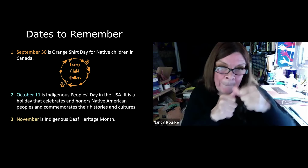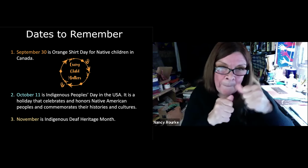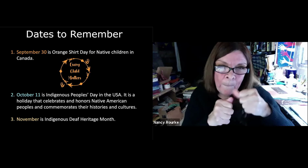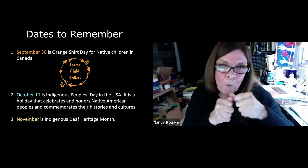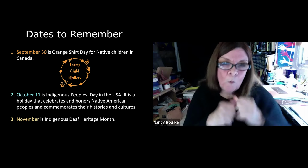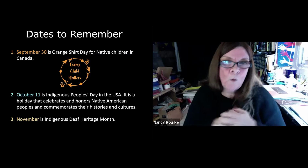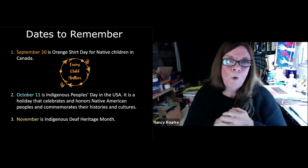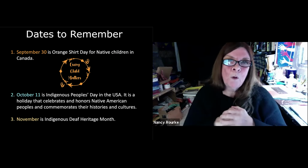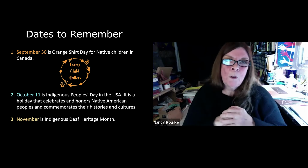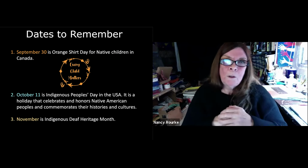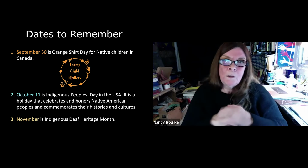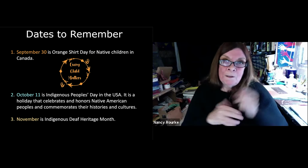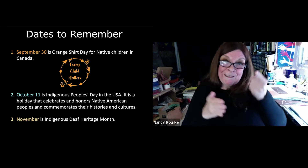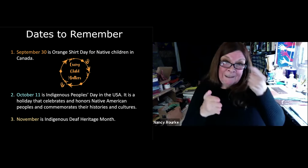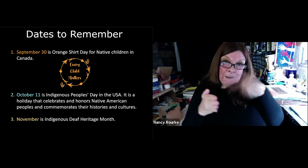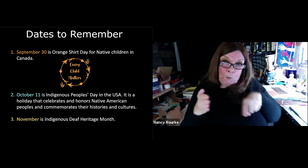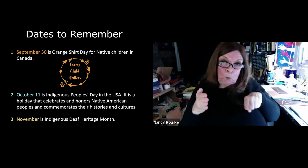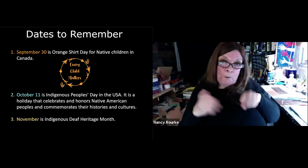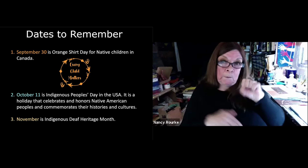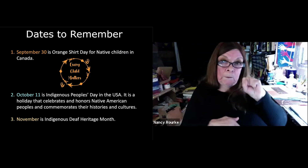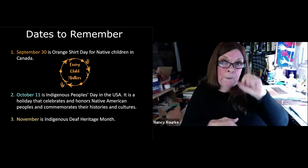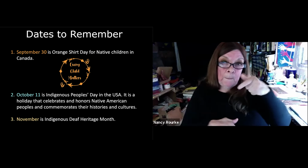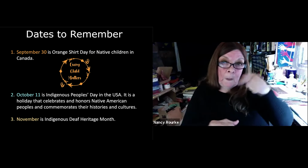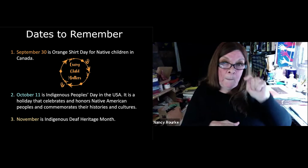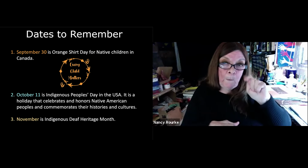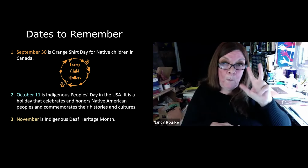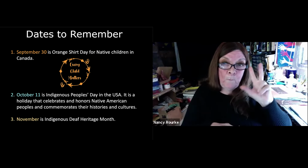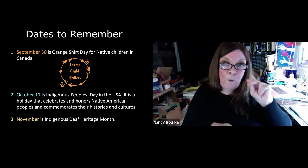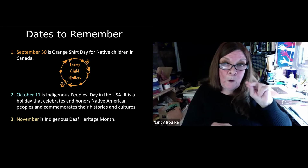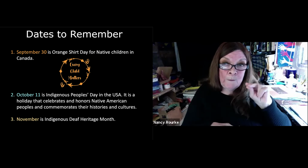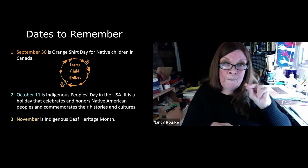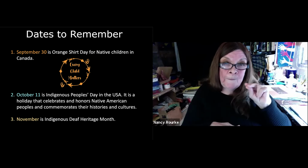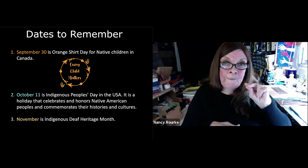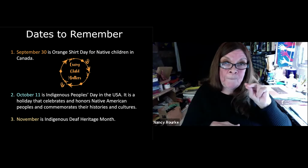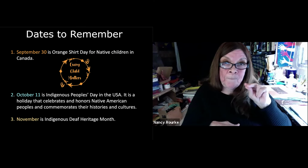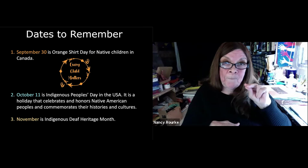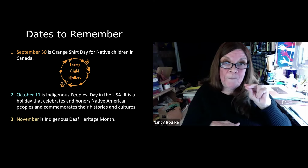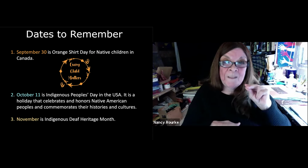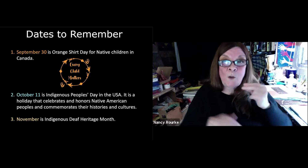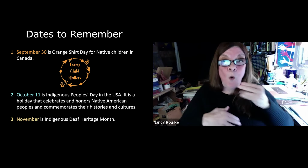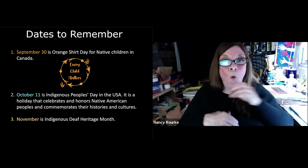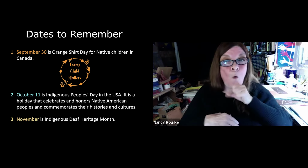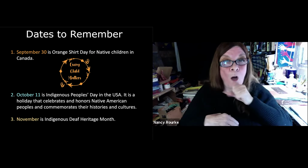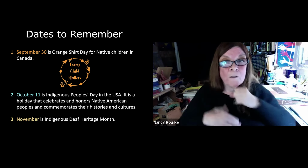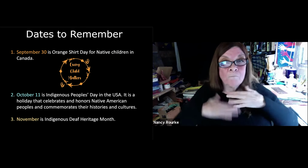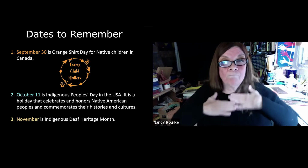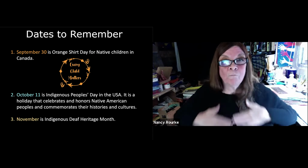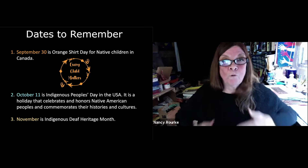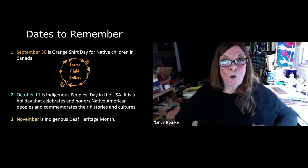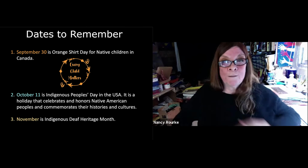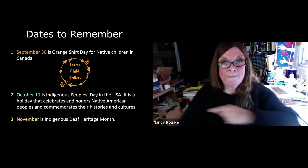Now I'd like to share with you some key dates to remember. Next week, on September 30th,